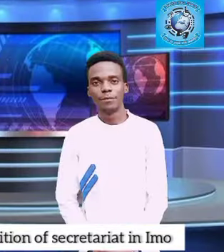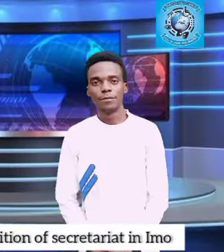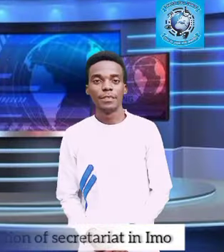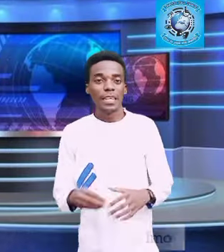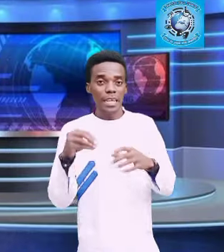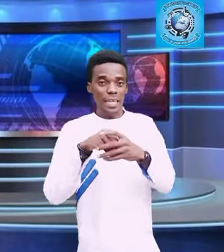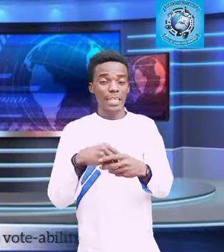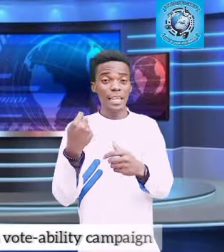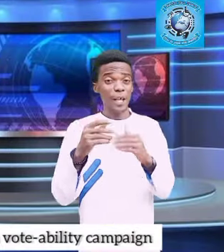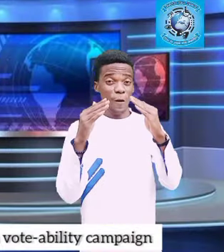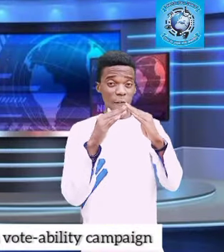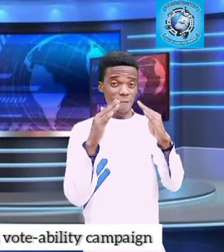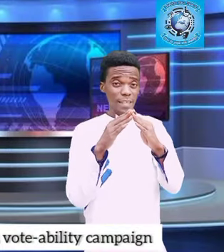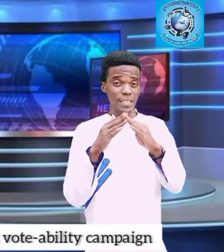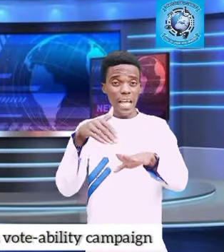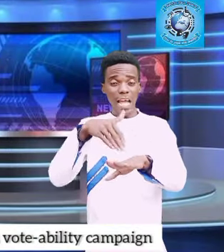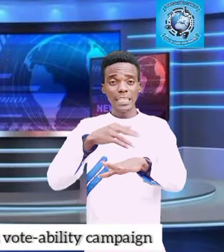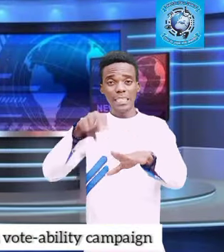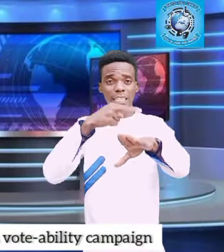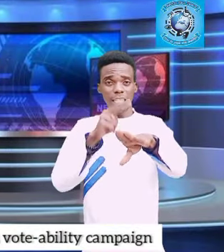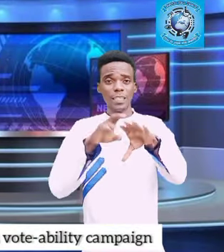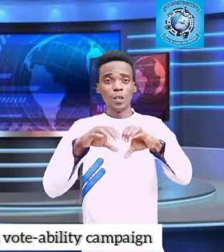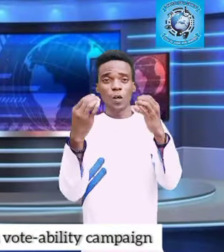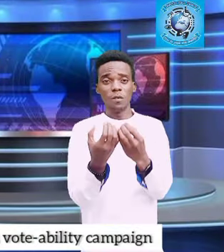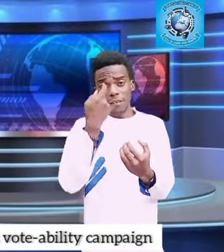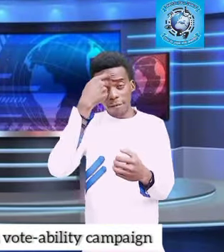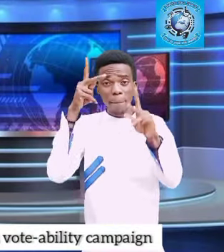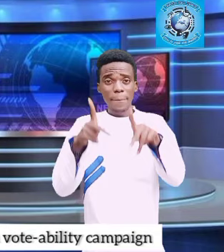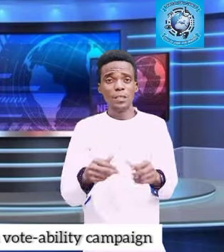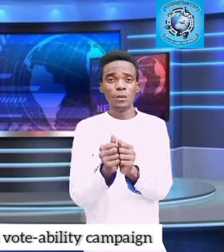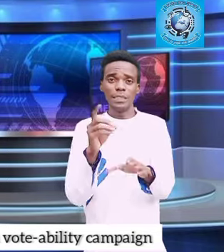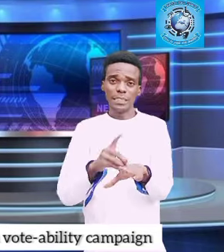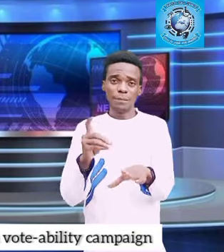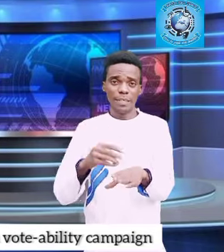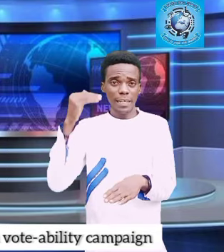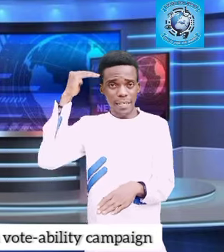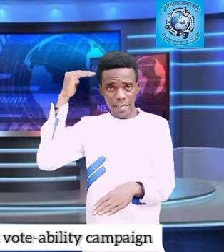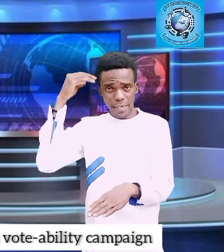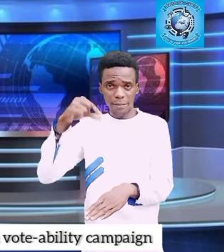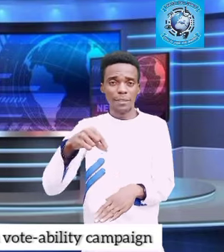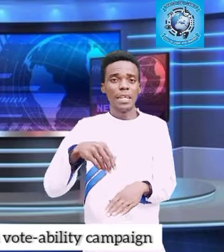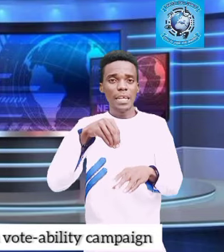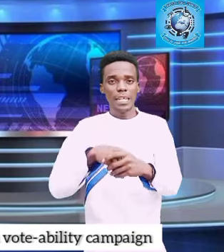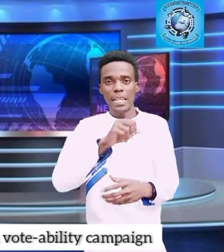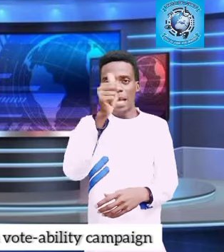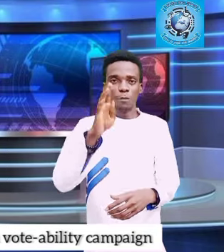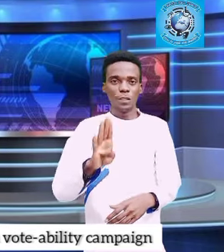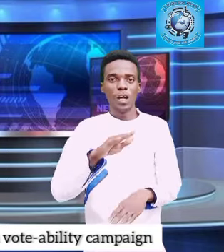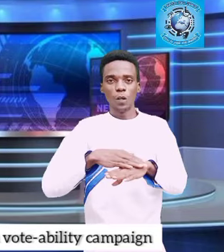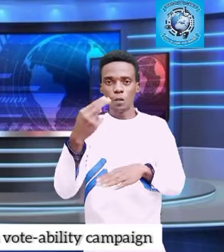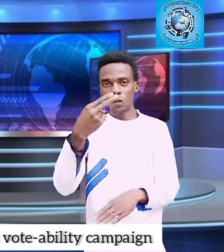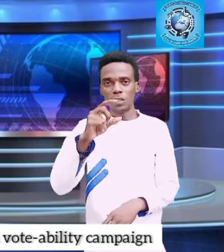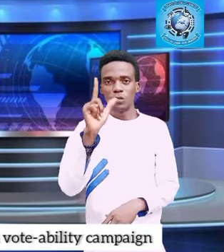In a press conference at the National Commission for Persons with Disabilities headquarters in Abuja on Thursday, 21st